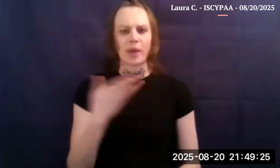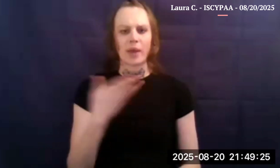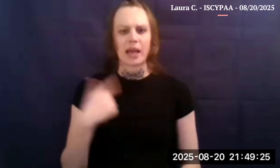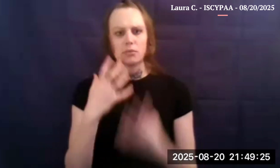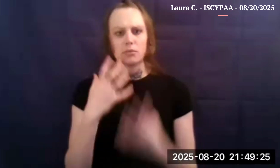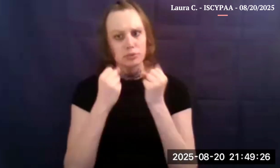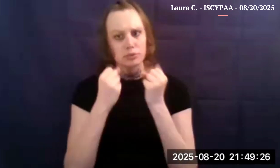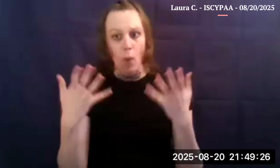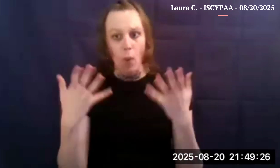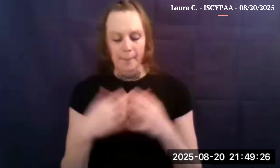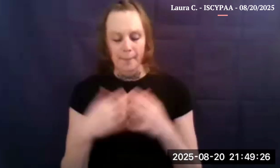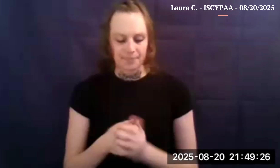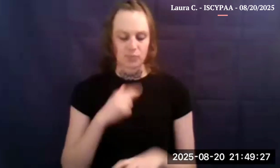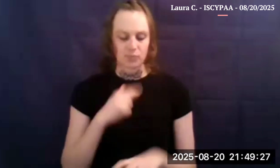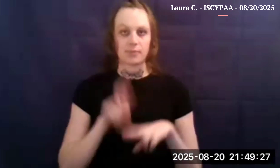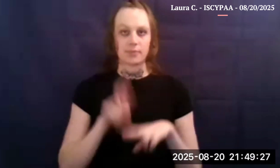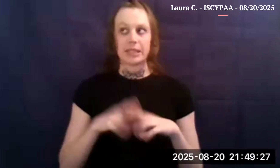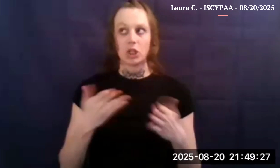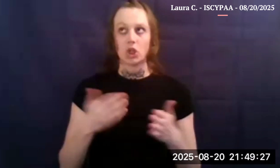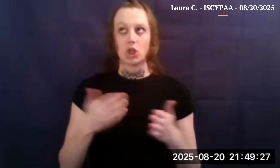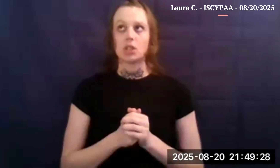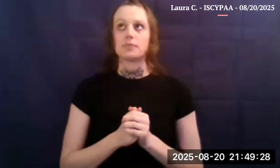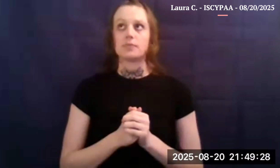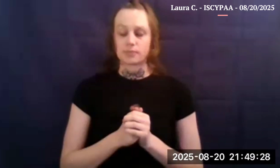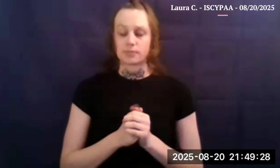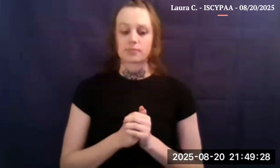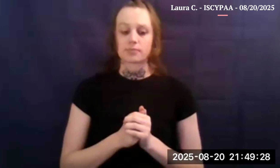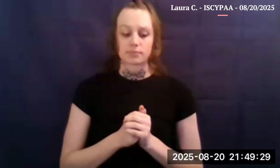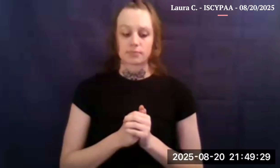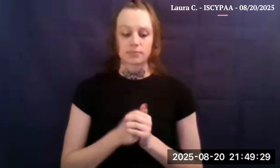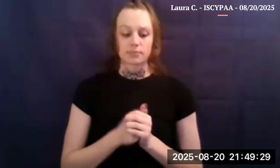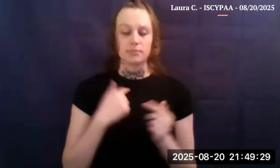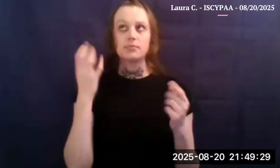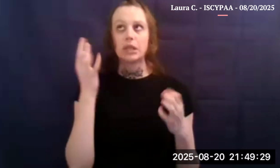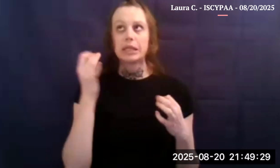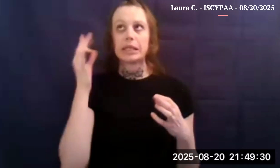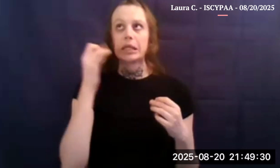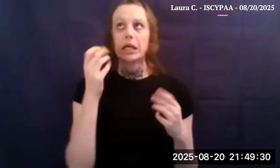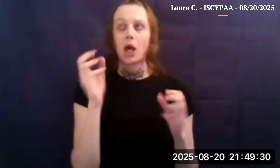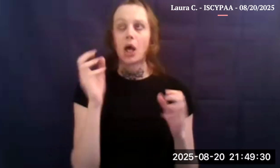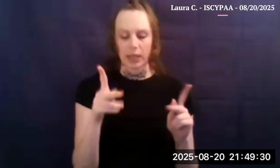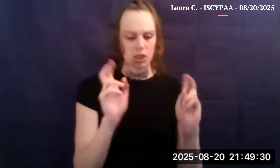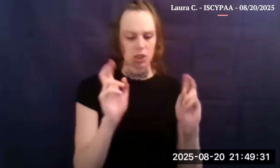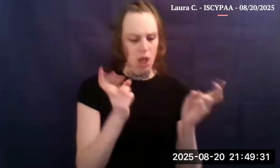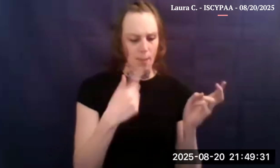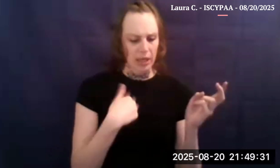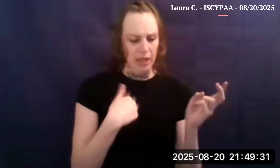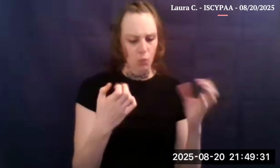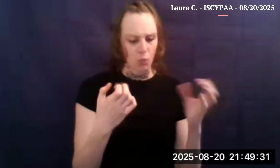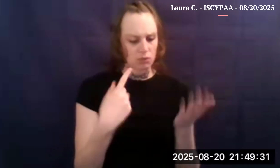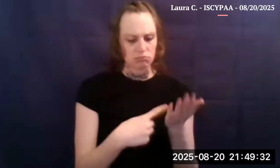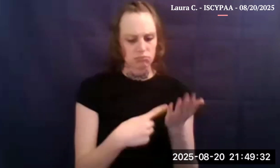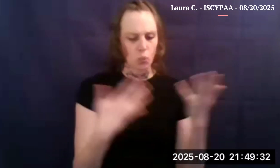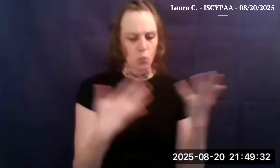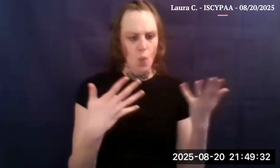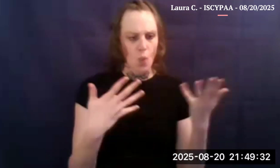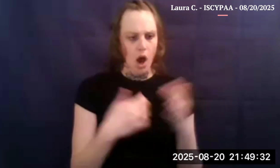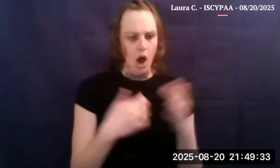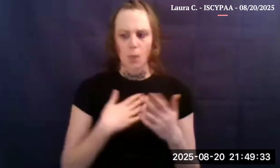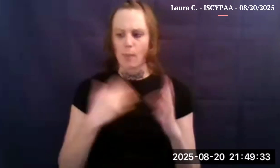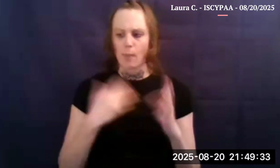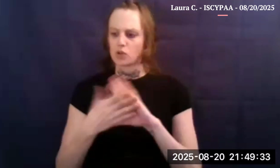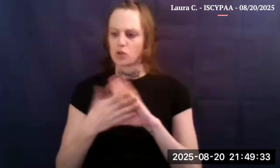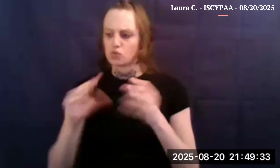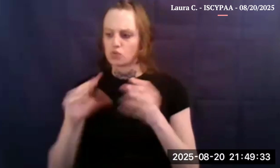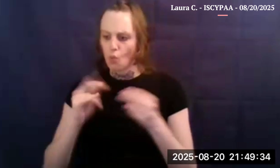so I sit here and I play over in my mind, okay, what is the topic I want to speak about? Like, what parts of my story am I